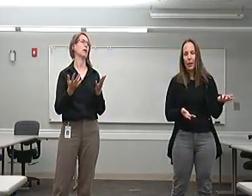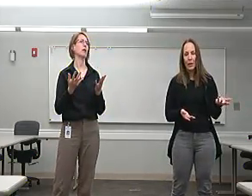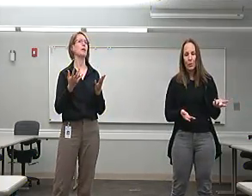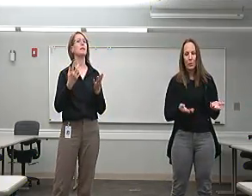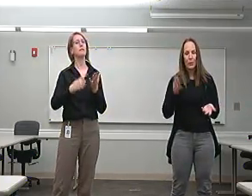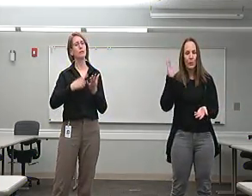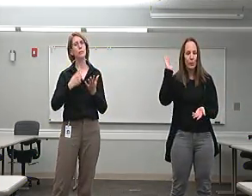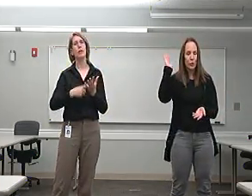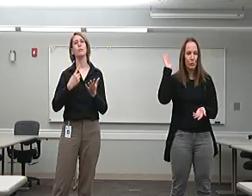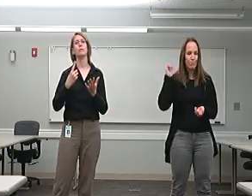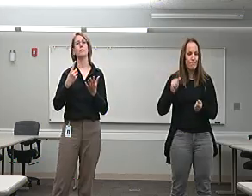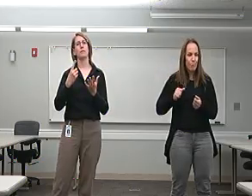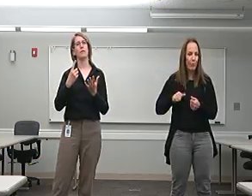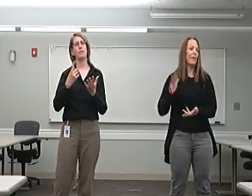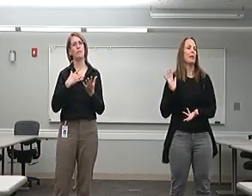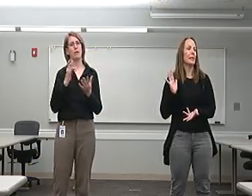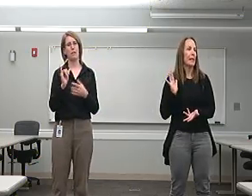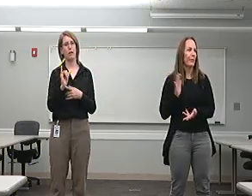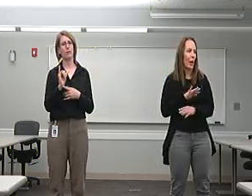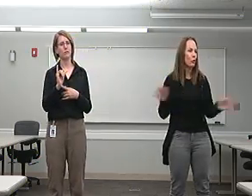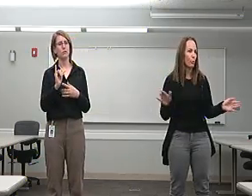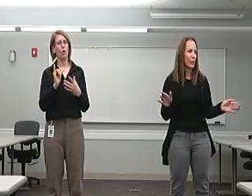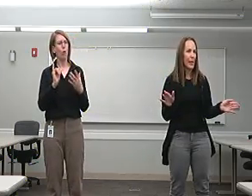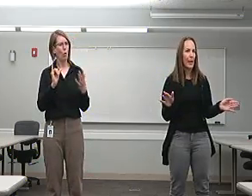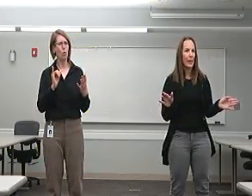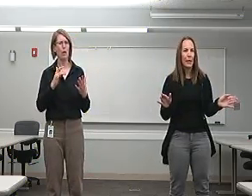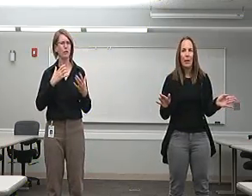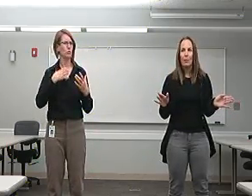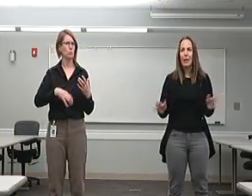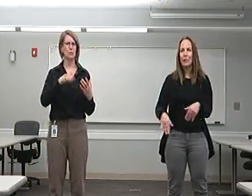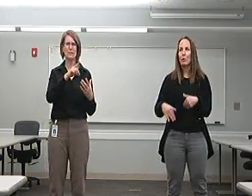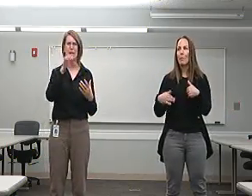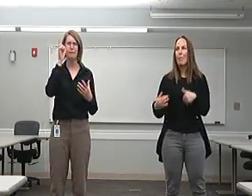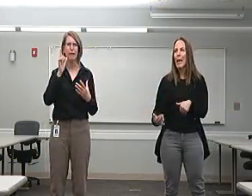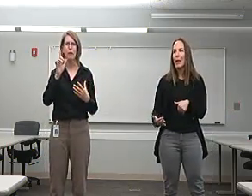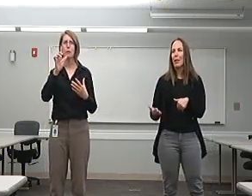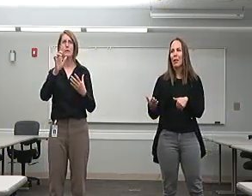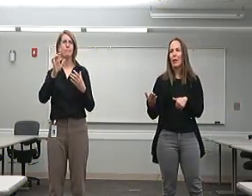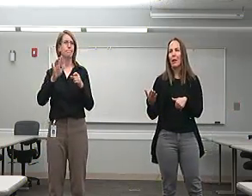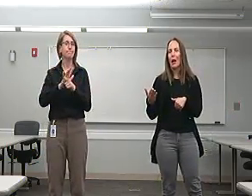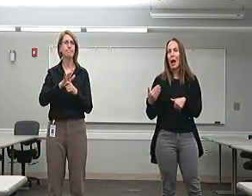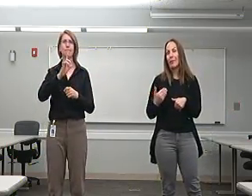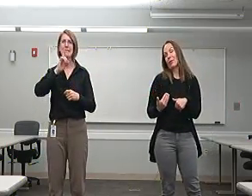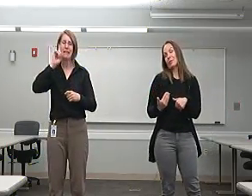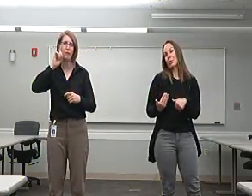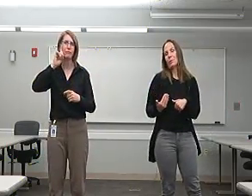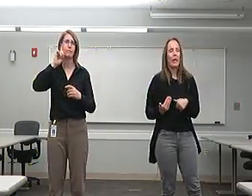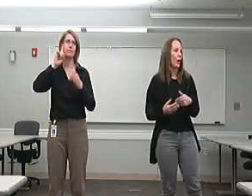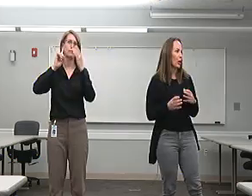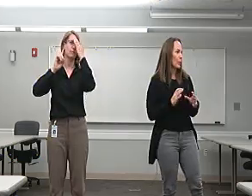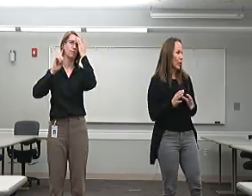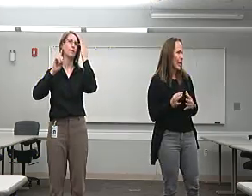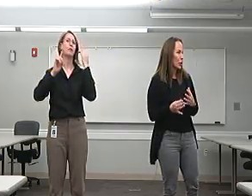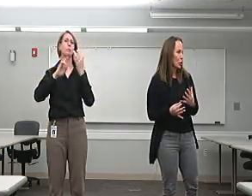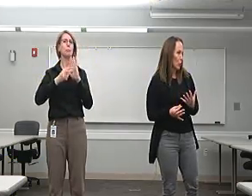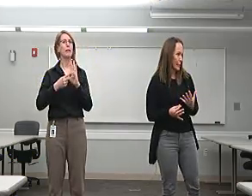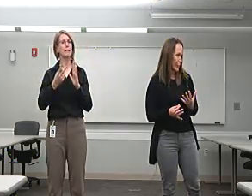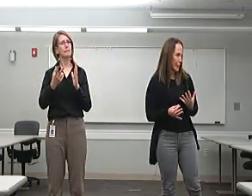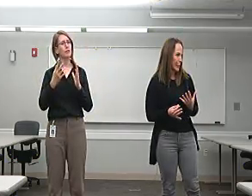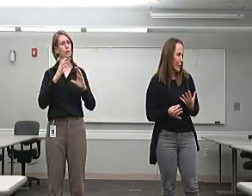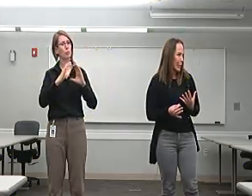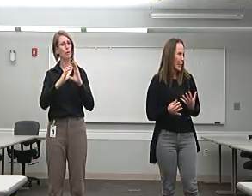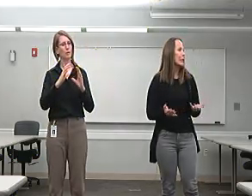just profoundly deaf 100%, because I felt it would make our communication choices